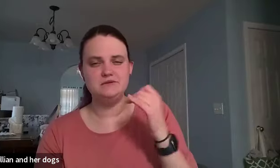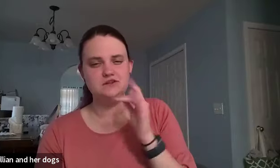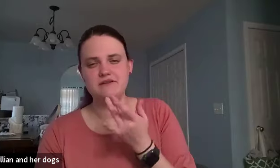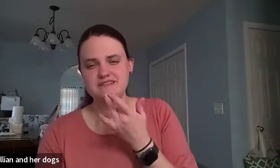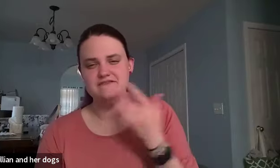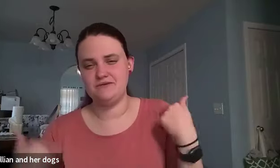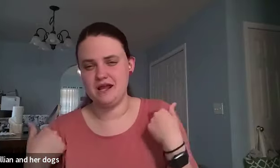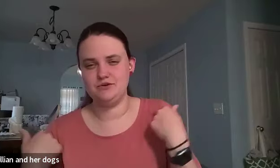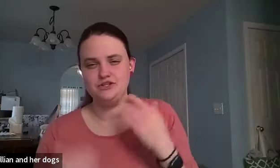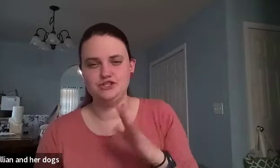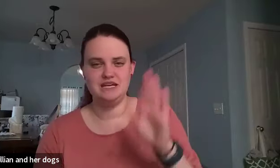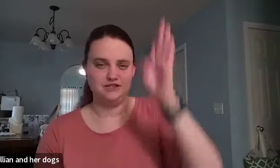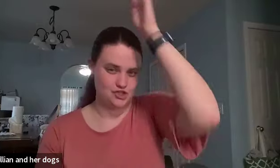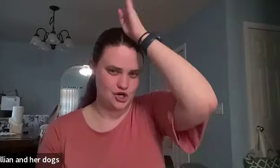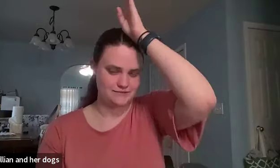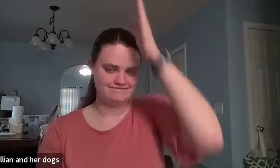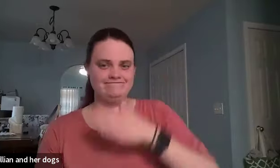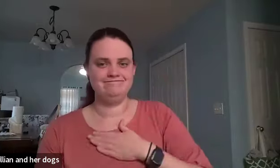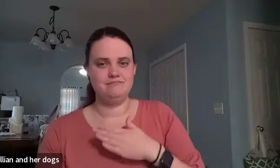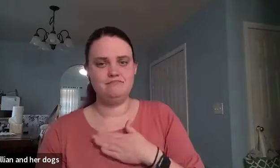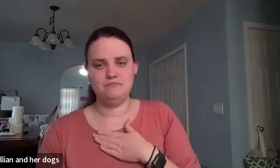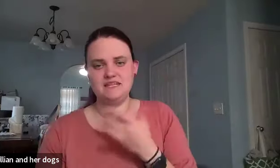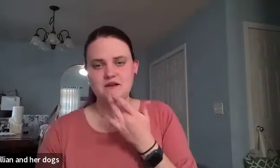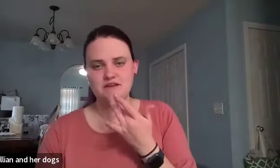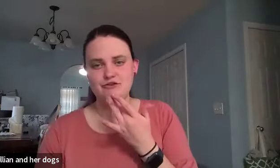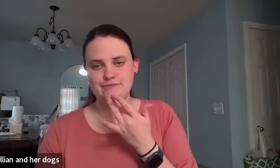sometimes you don't even have to say favorite animal. You can just say shark, that's my favorite.